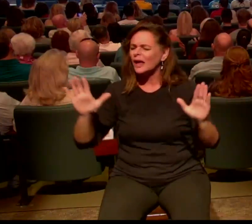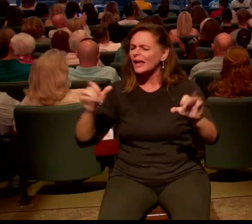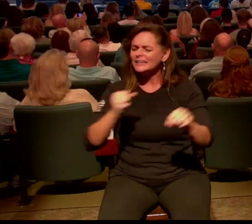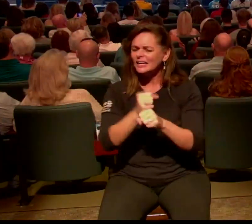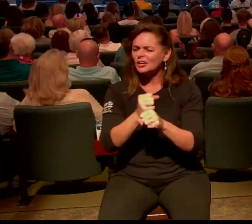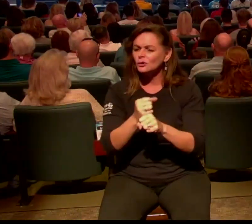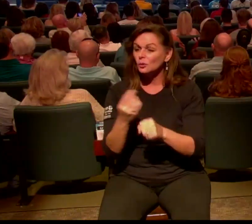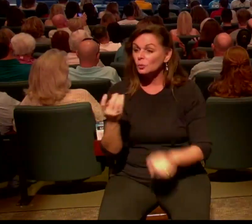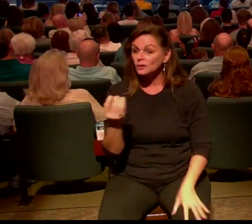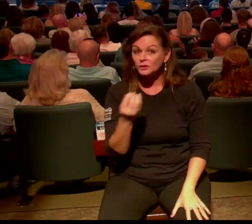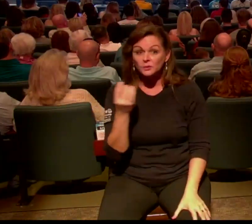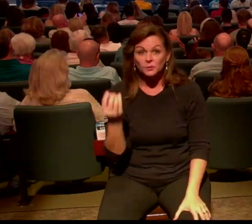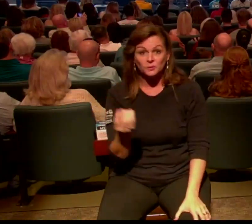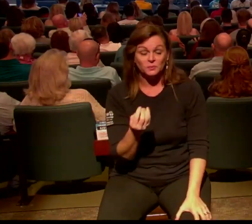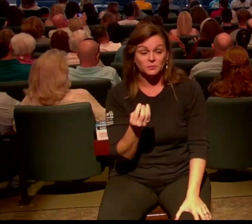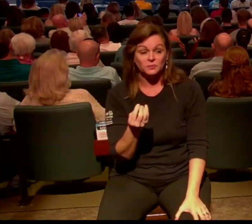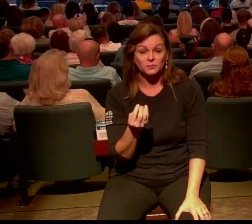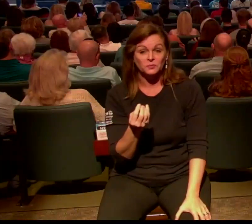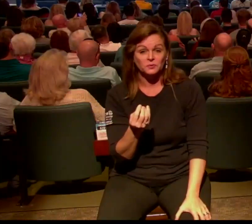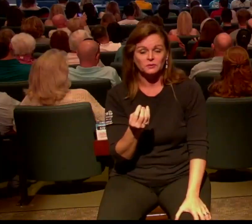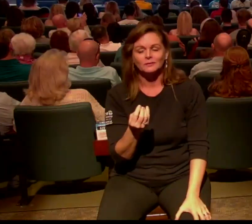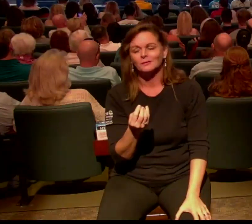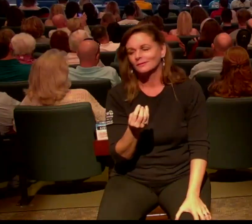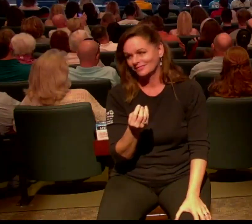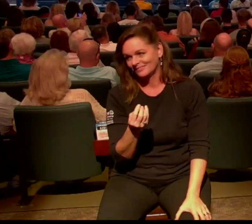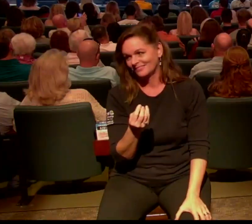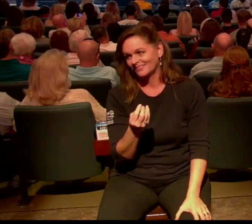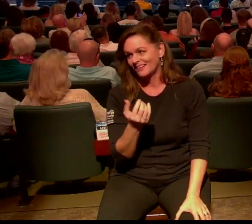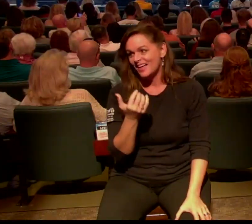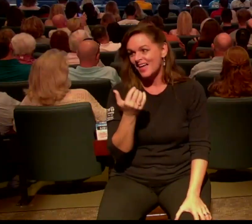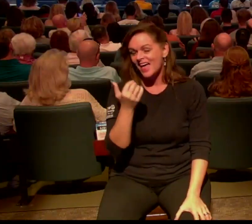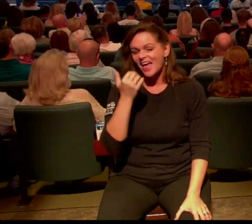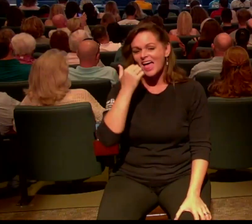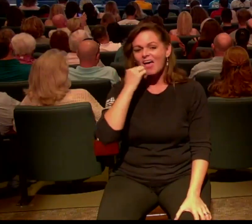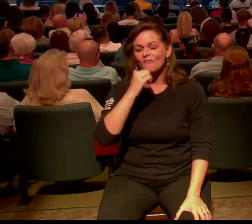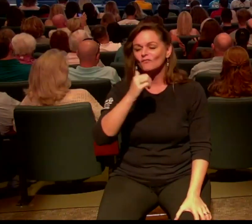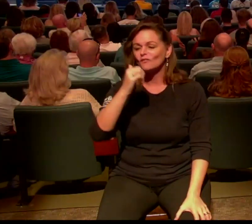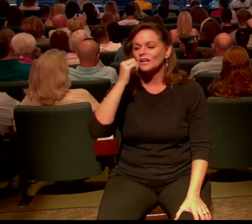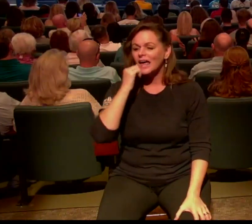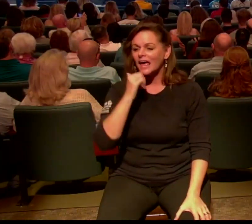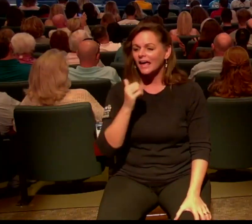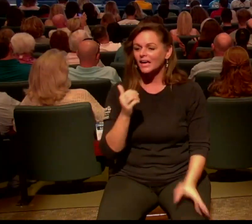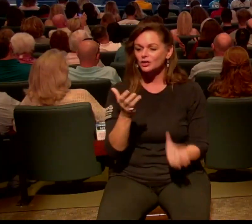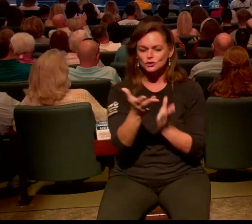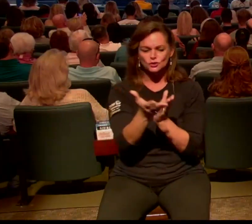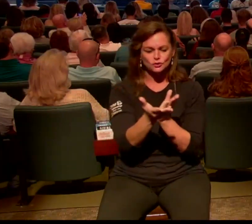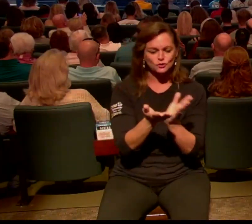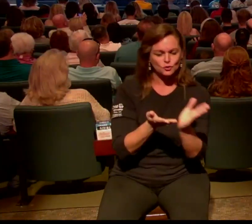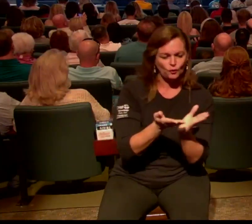here's what you do. Every day, serve someone.